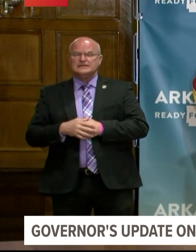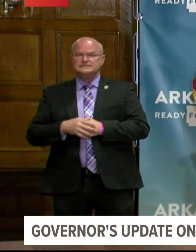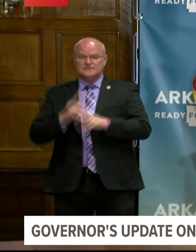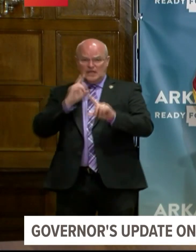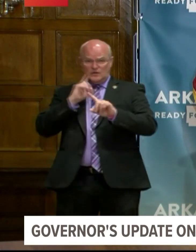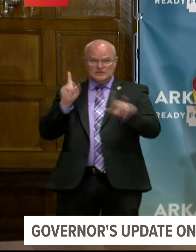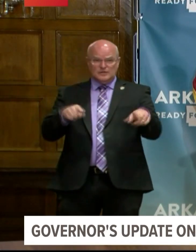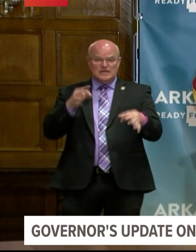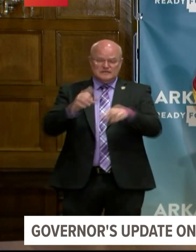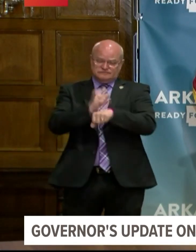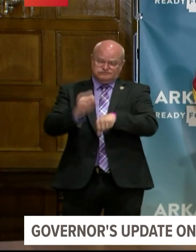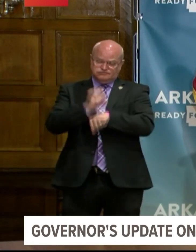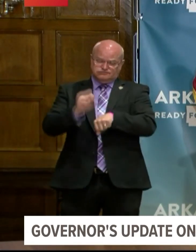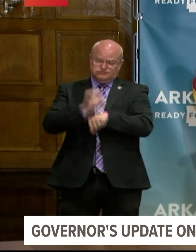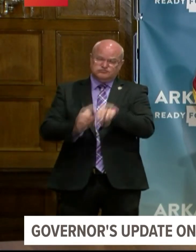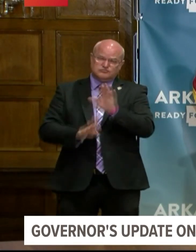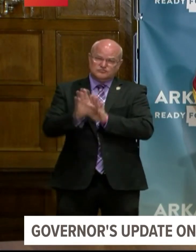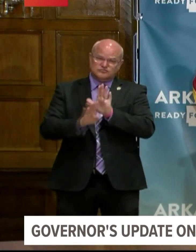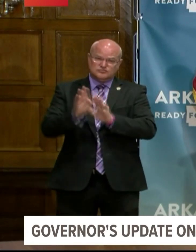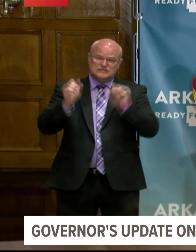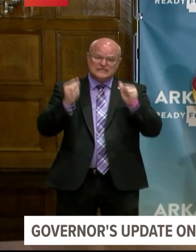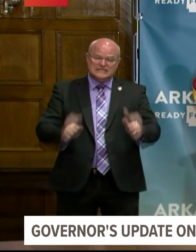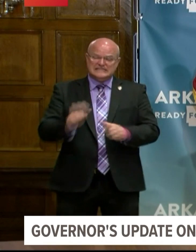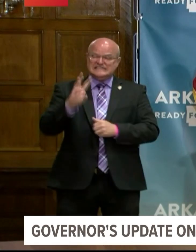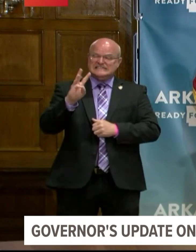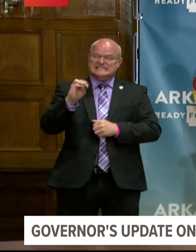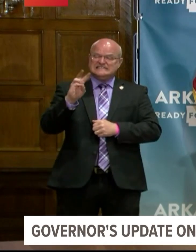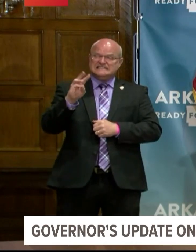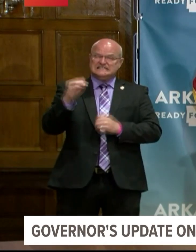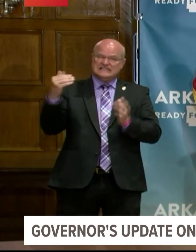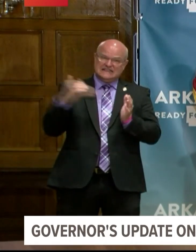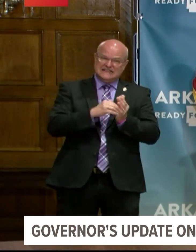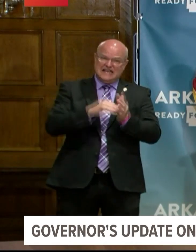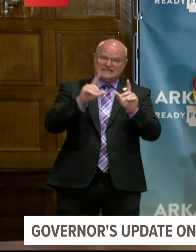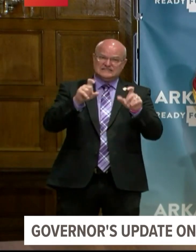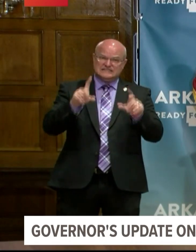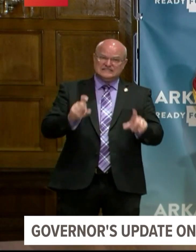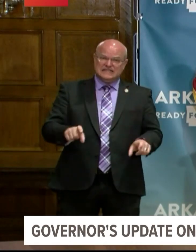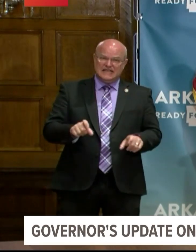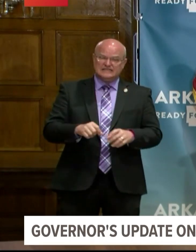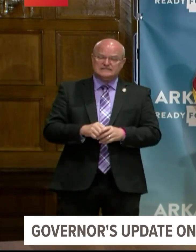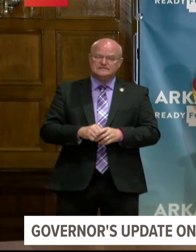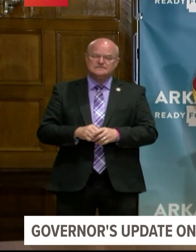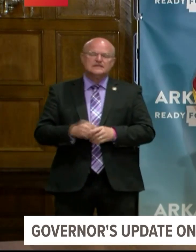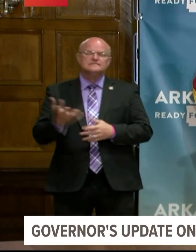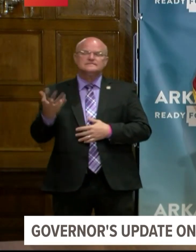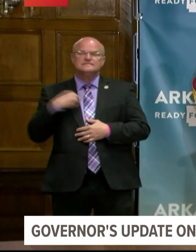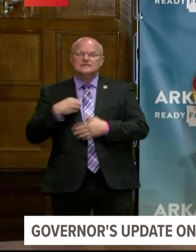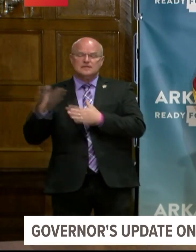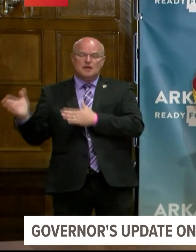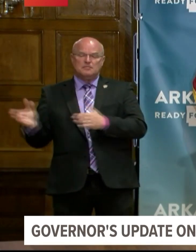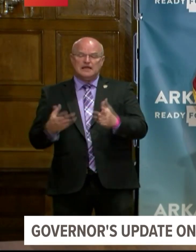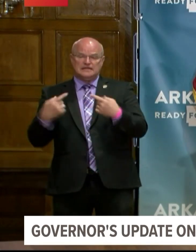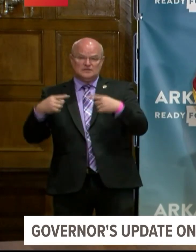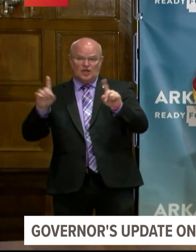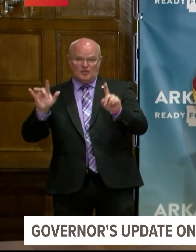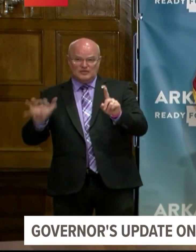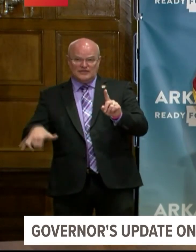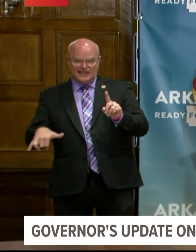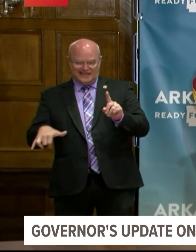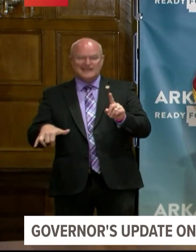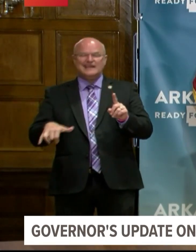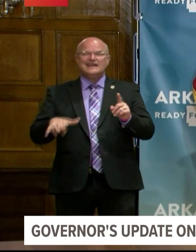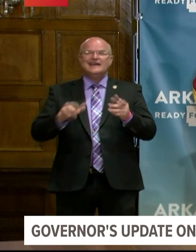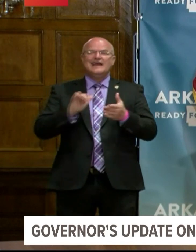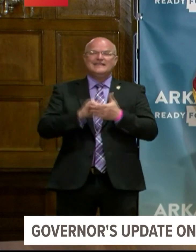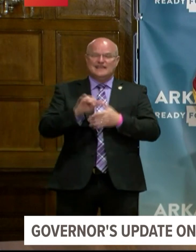was that if we work hard and develop it, we could do 60,000 tests. I asked for a plan to accomplish that, and that is,